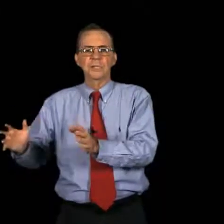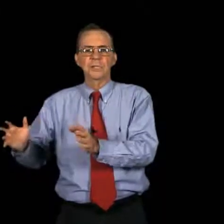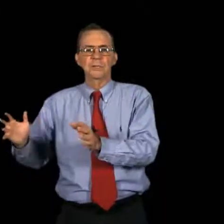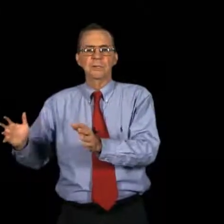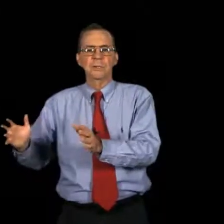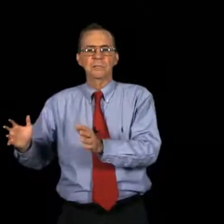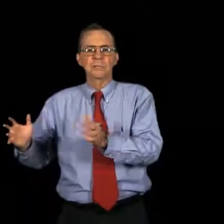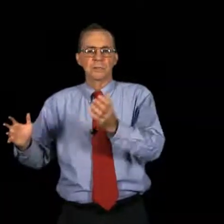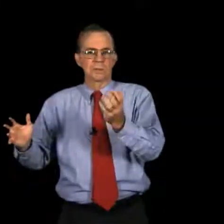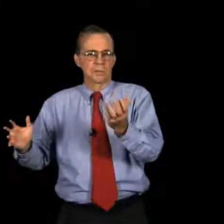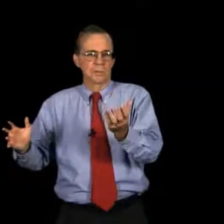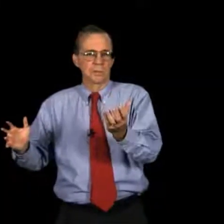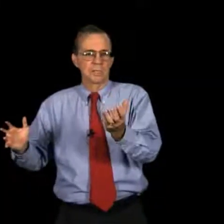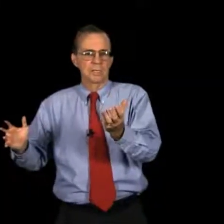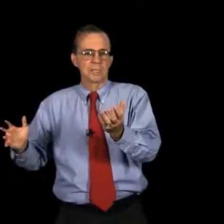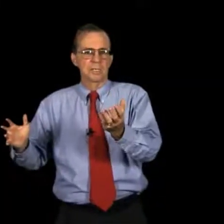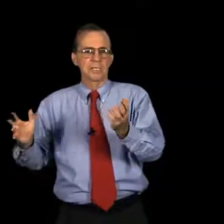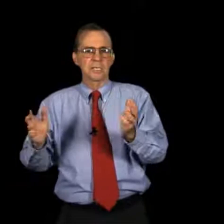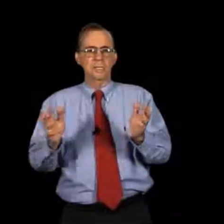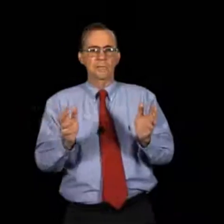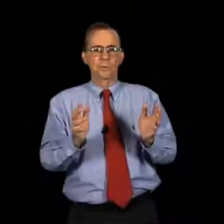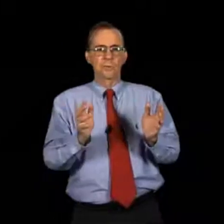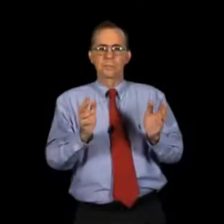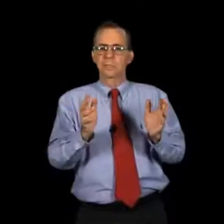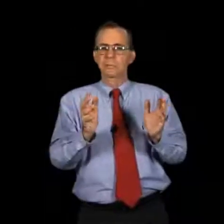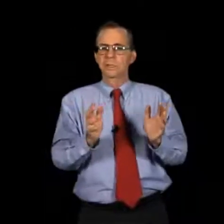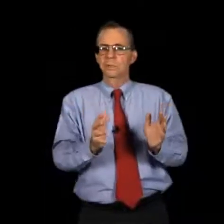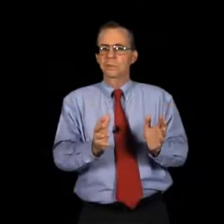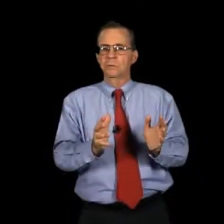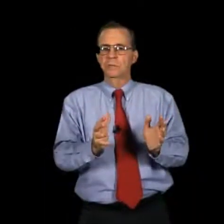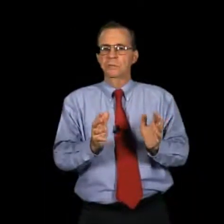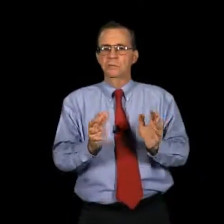than your odds. 3 to 1 is less than 4.2 to 1. You